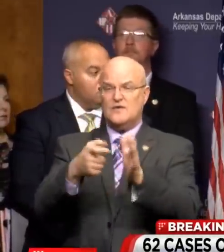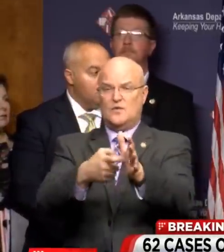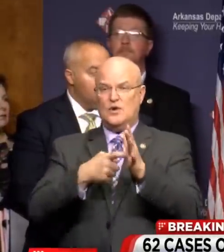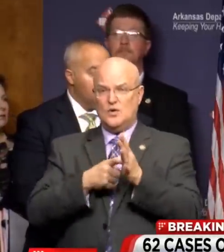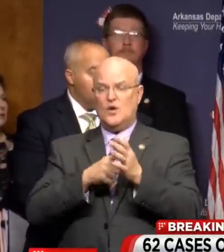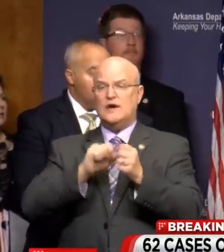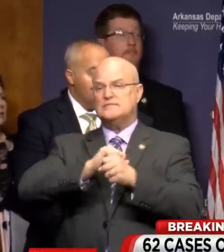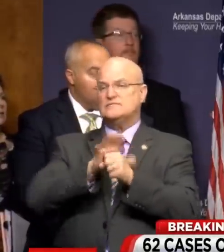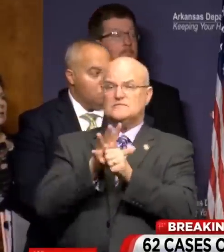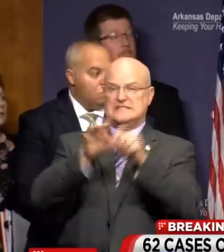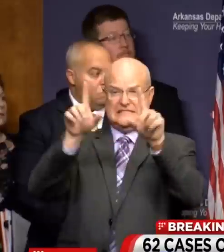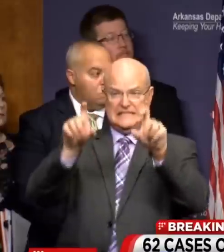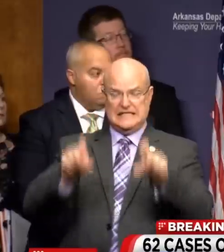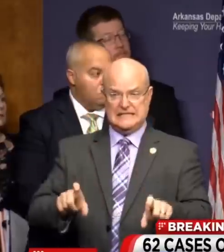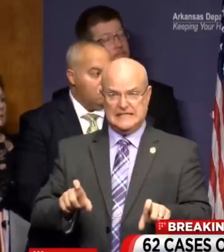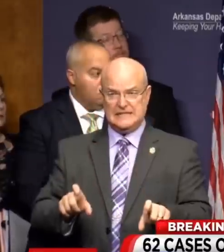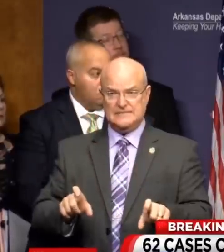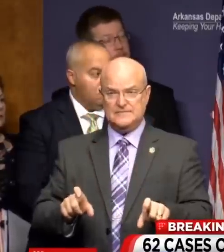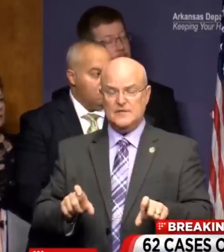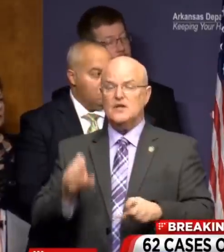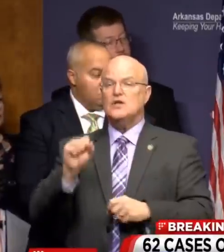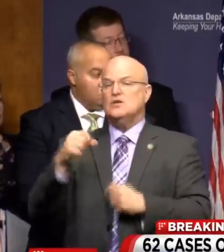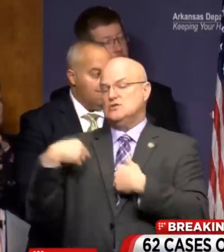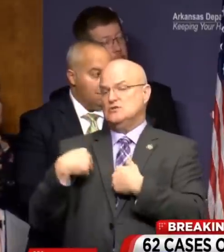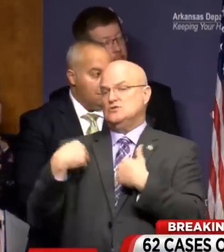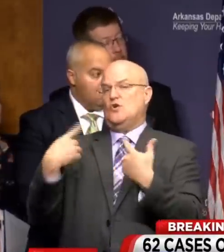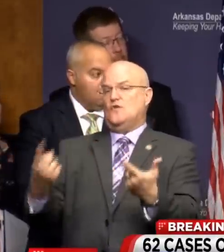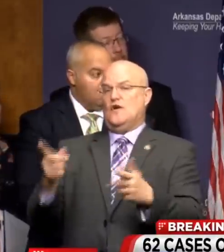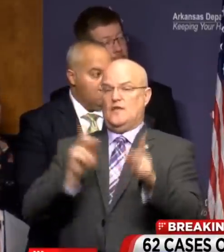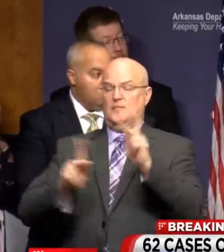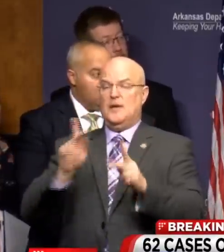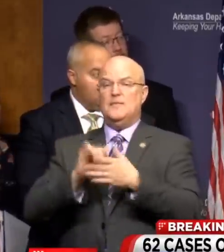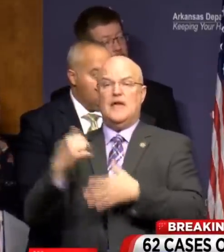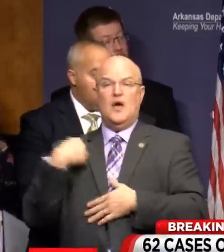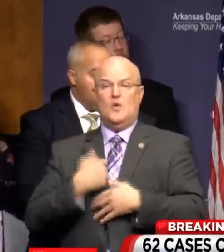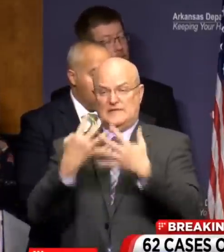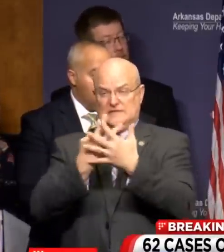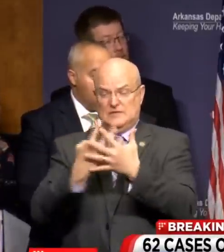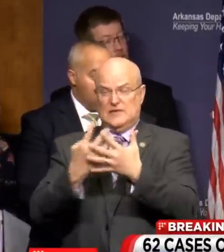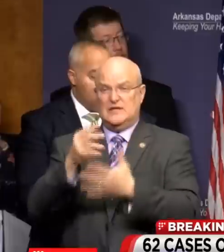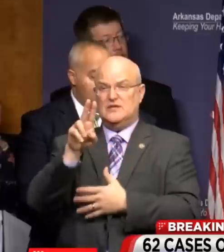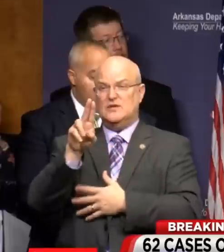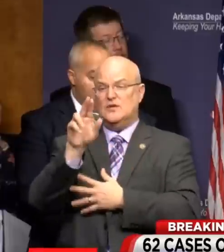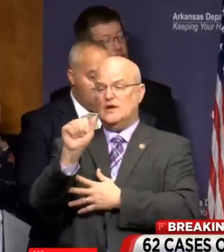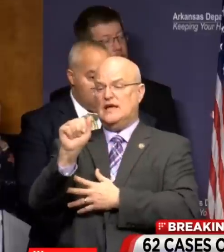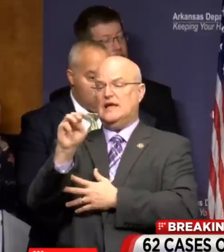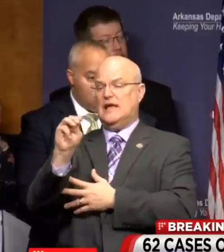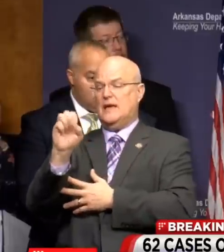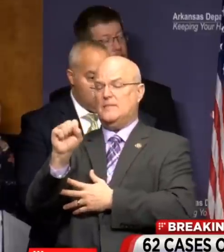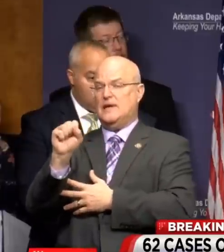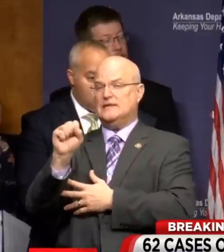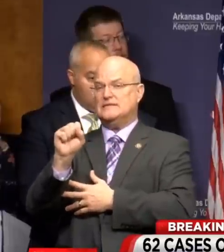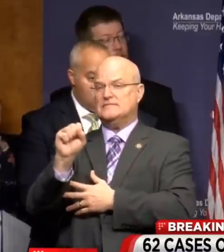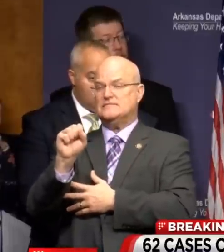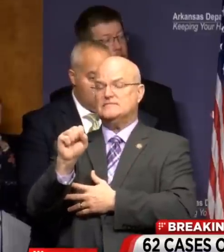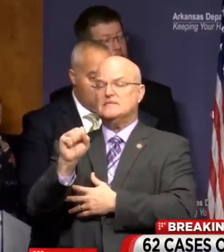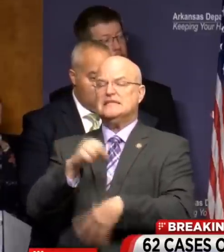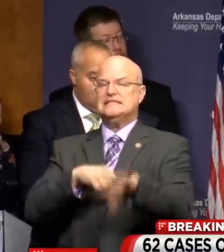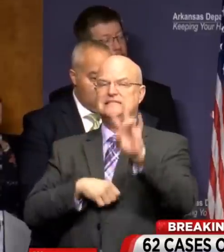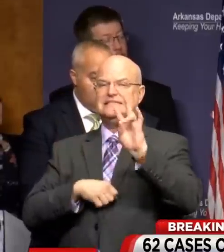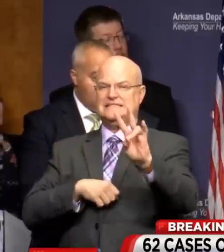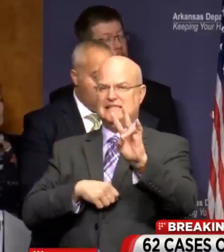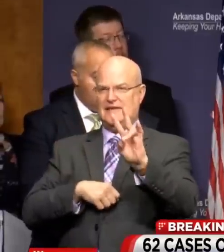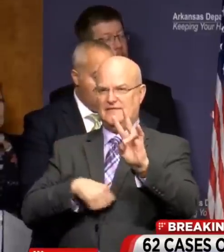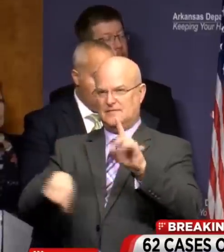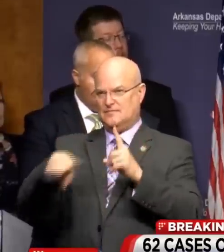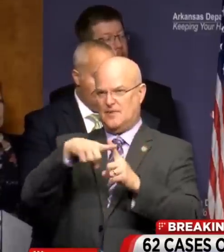required coronavirus testing. And so far, of the people that we have screened at UAMS, 7 have turned up positive.